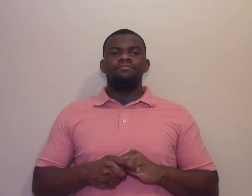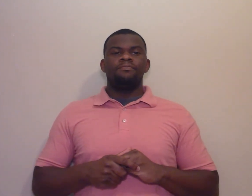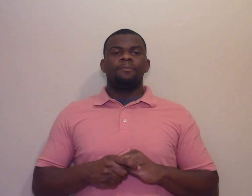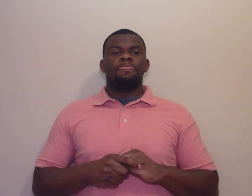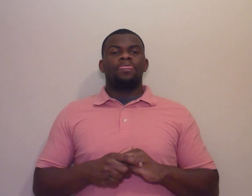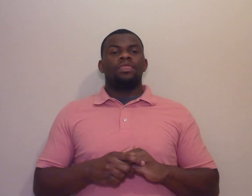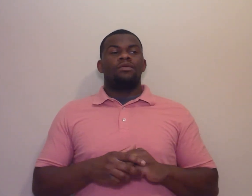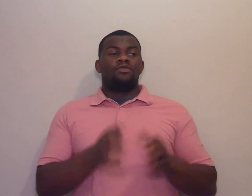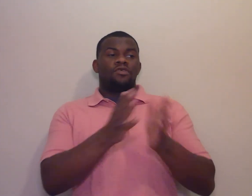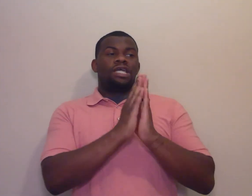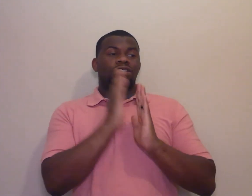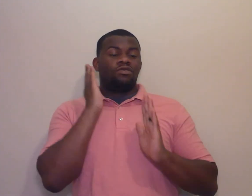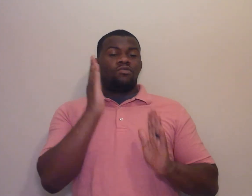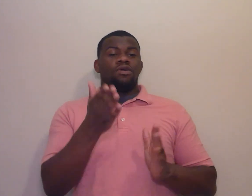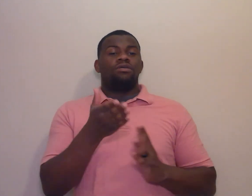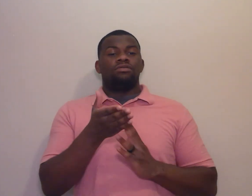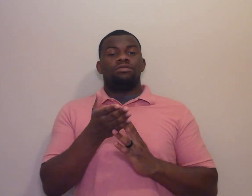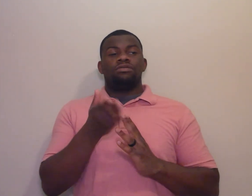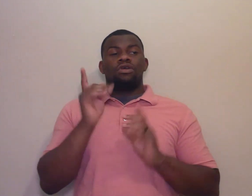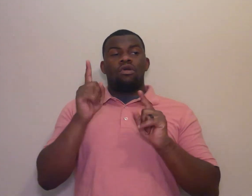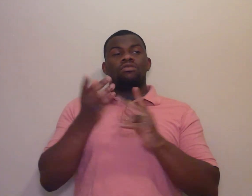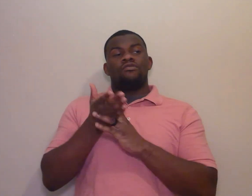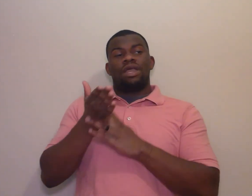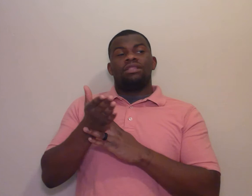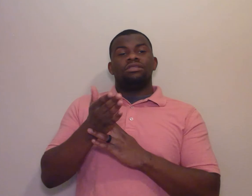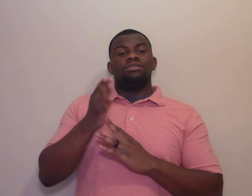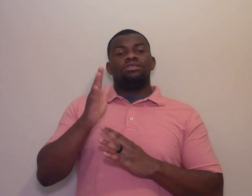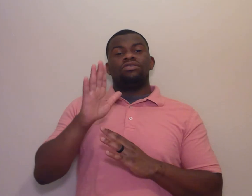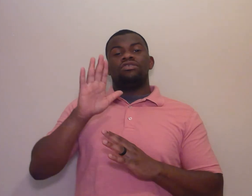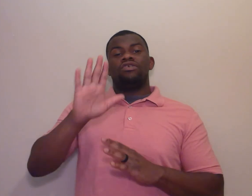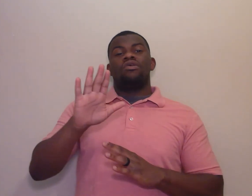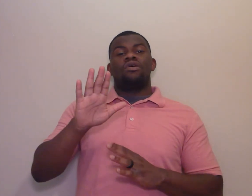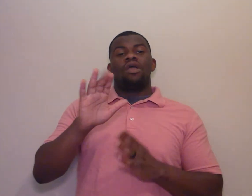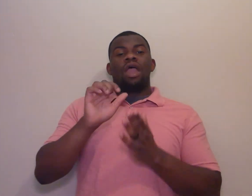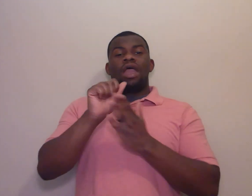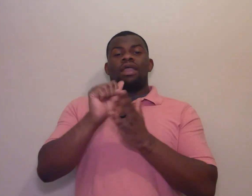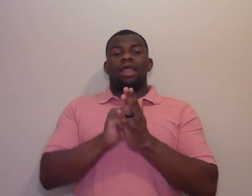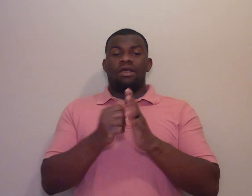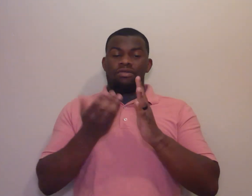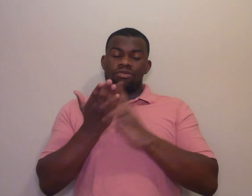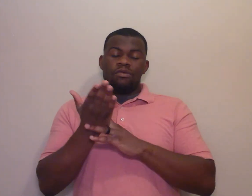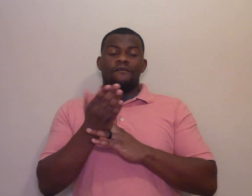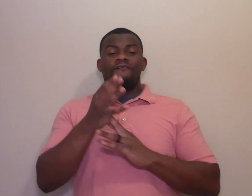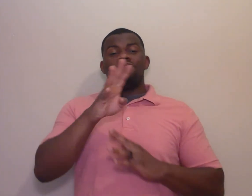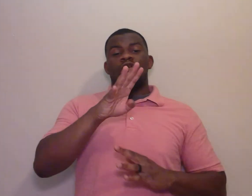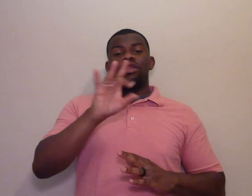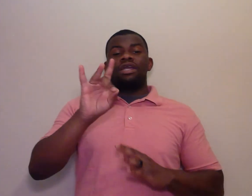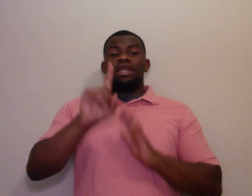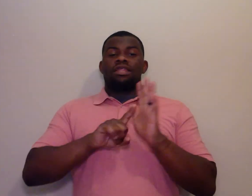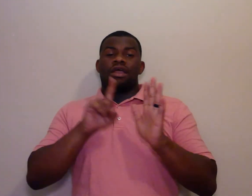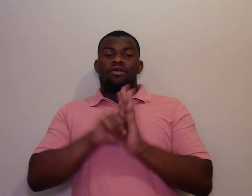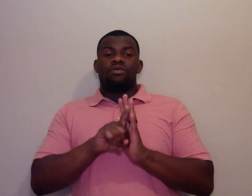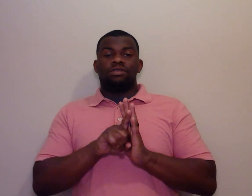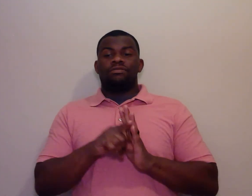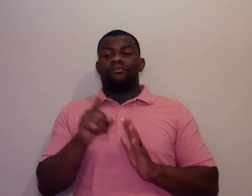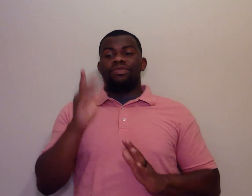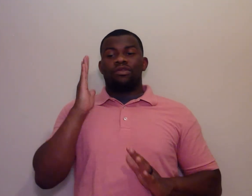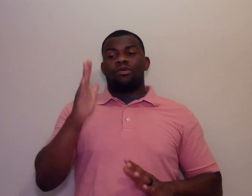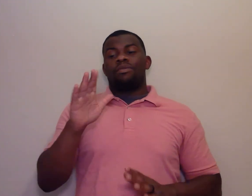will route directly to student accounts for posting within 48 hours. The student should be able to log on to their student account and see